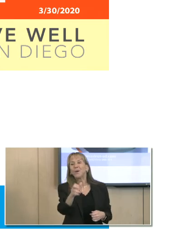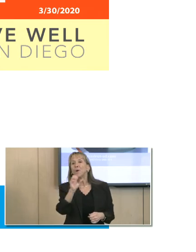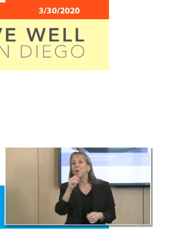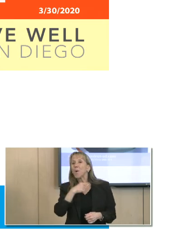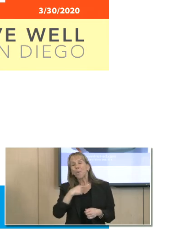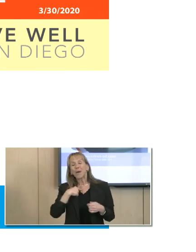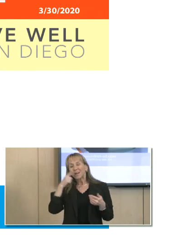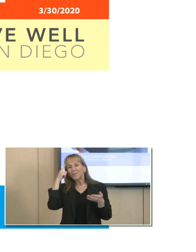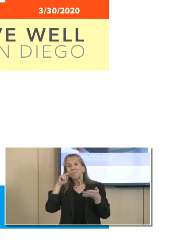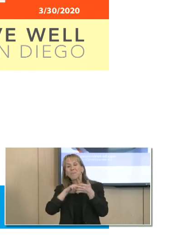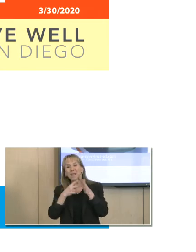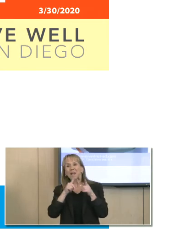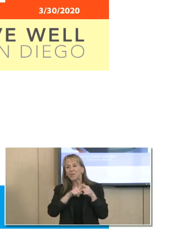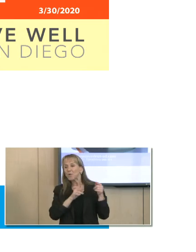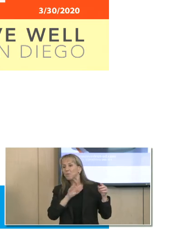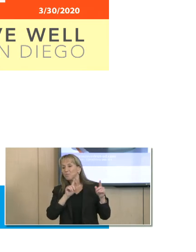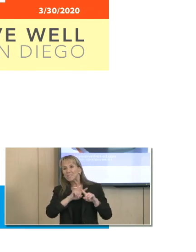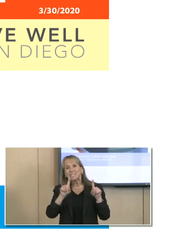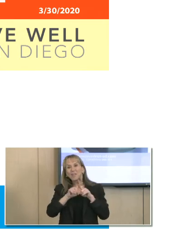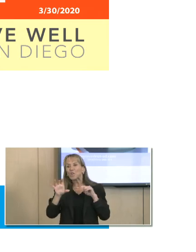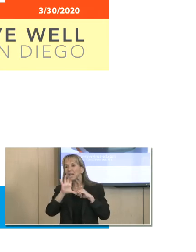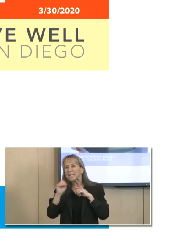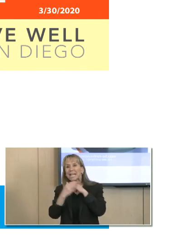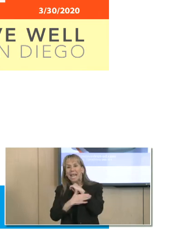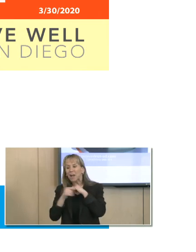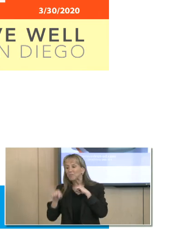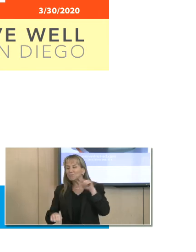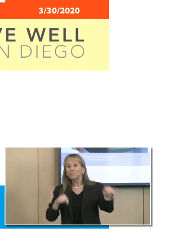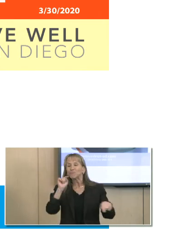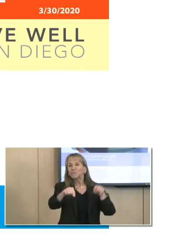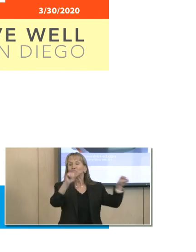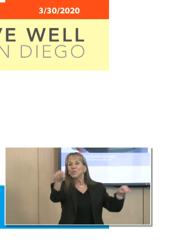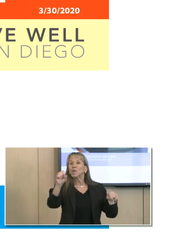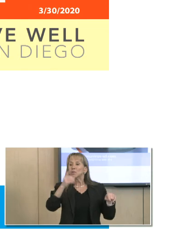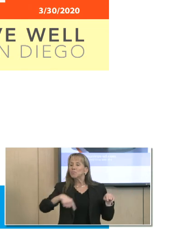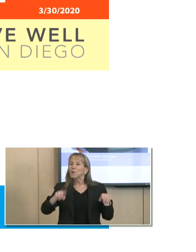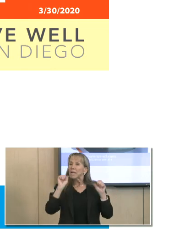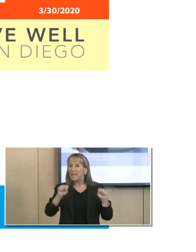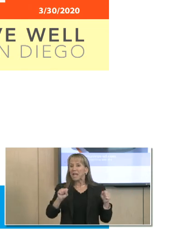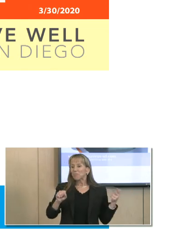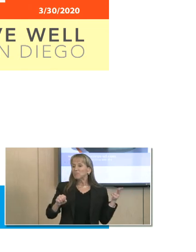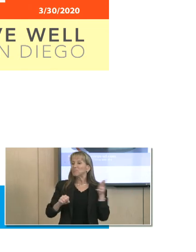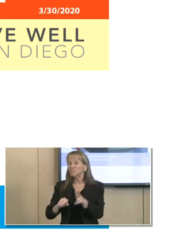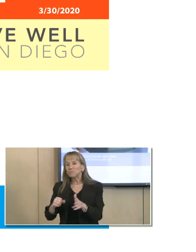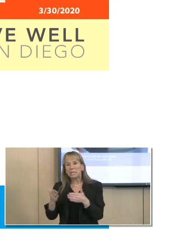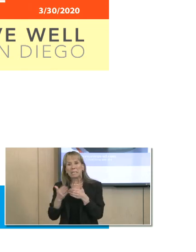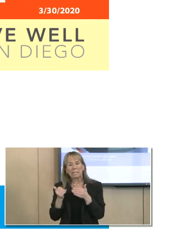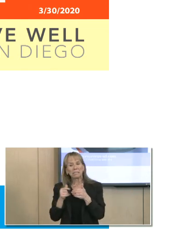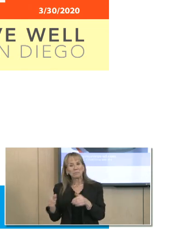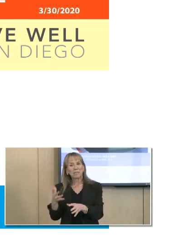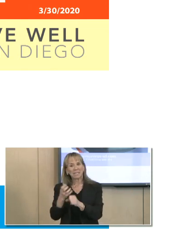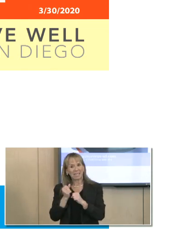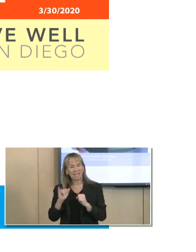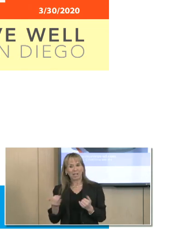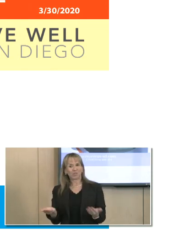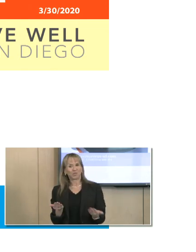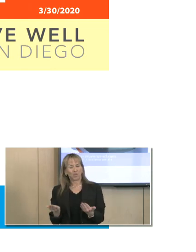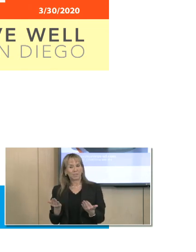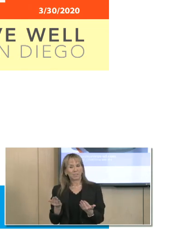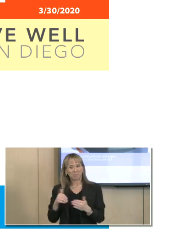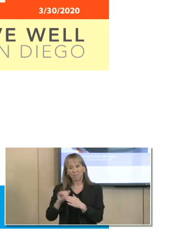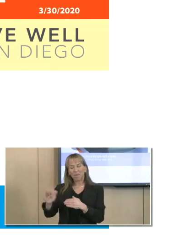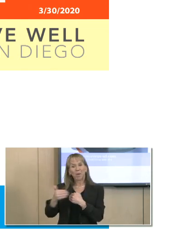office throughout the community so residents can get a variety of health and community services right there in their own neighborhoods.